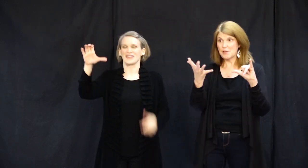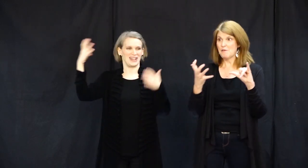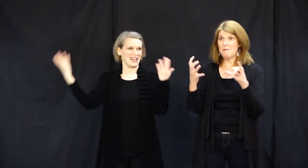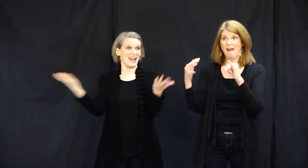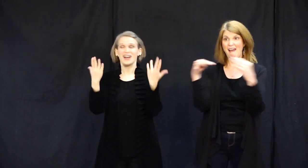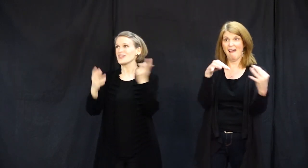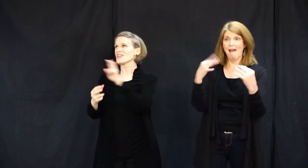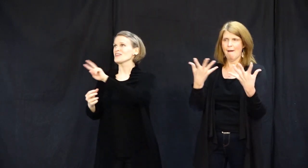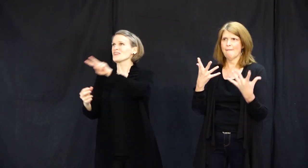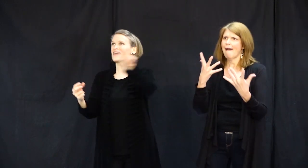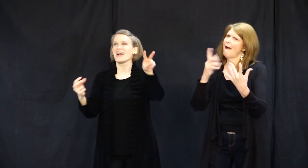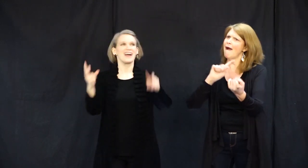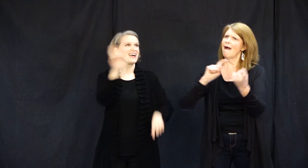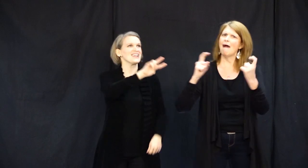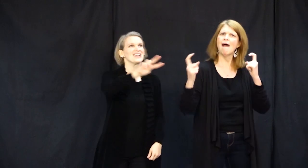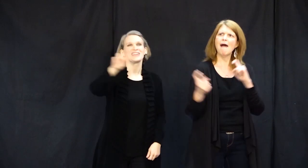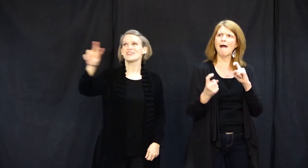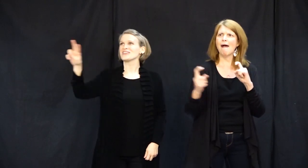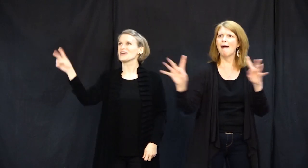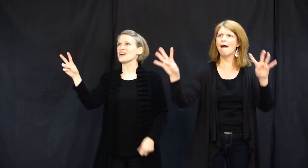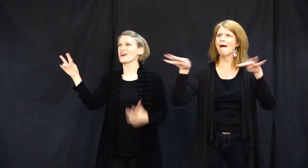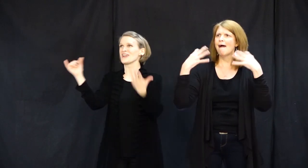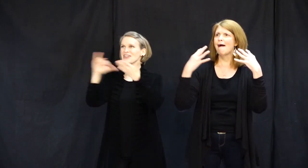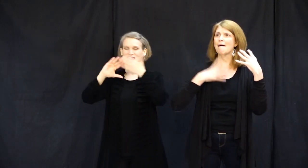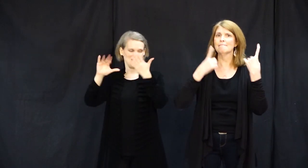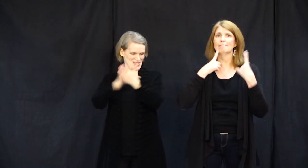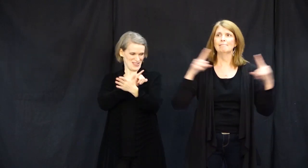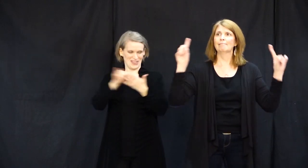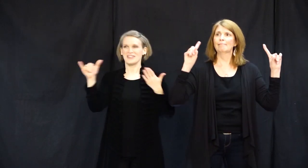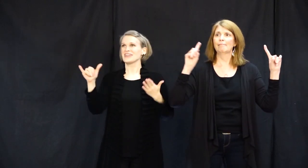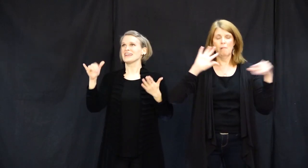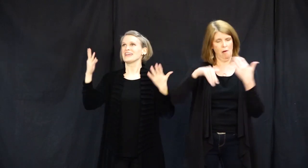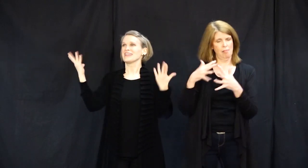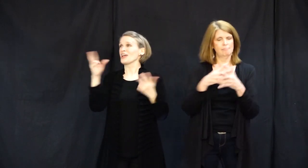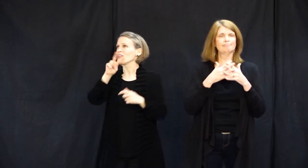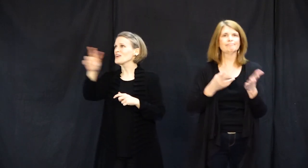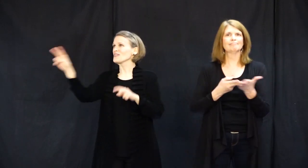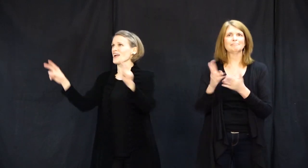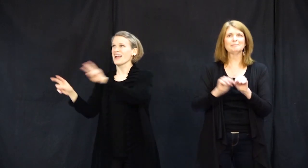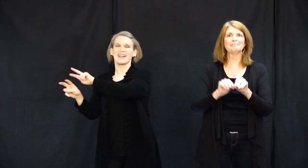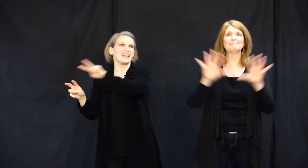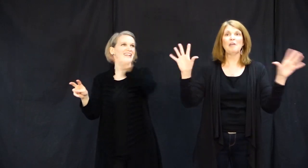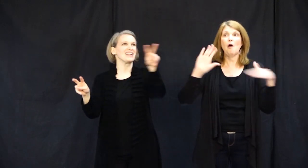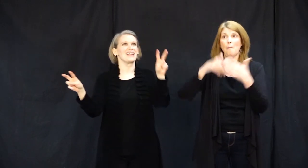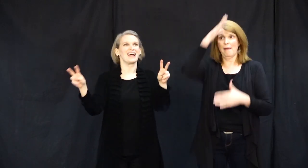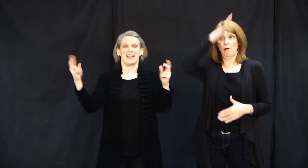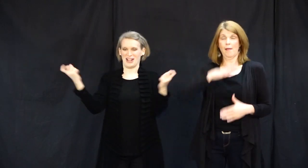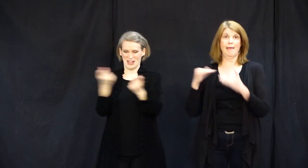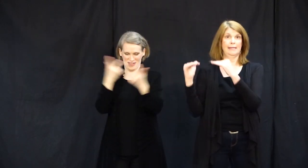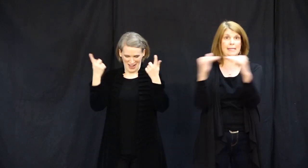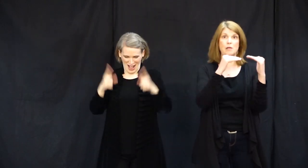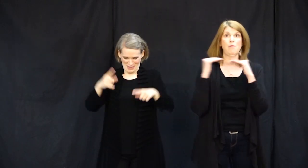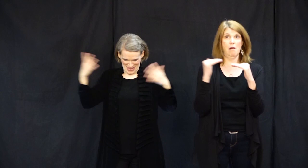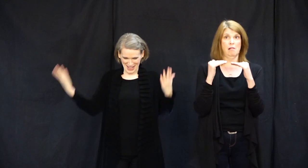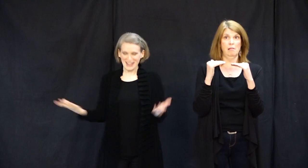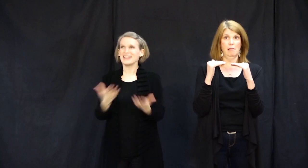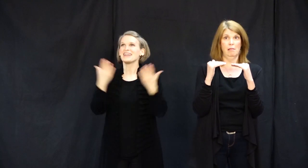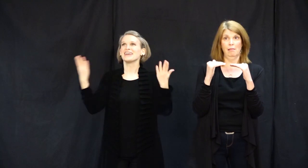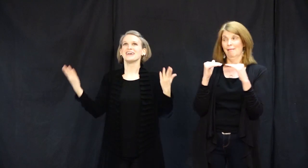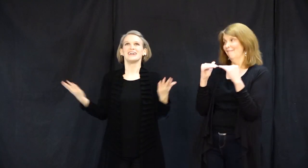a revelation. To my generation, we hold these truths to be self-evident that all men are created equal.